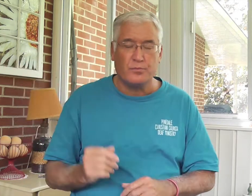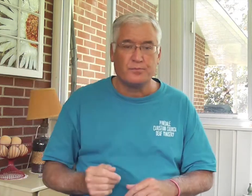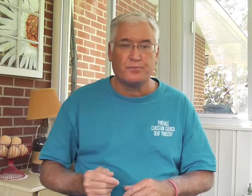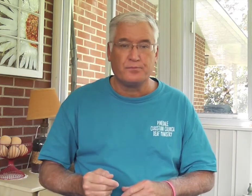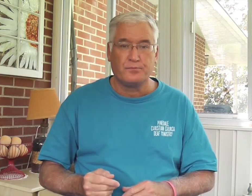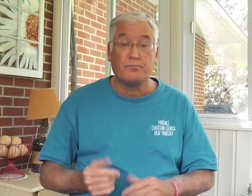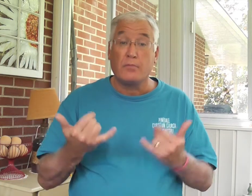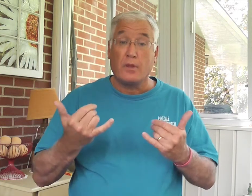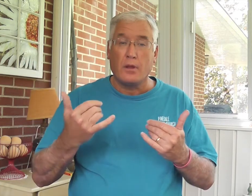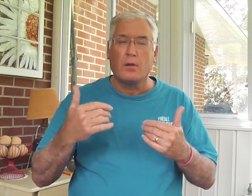also.